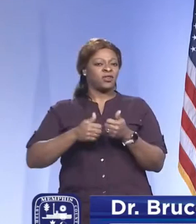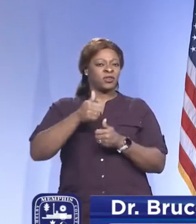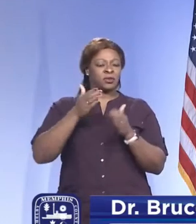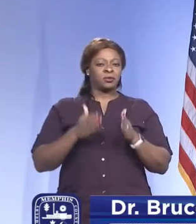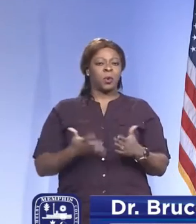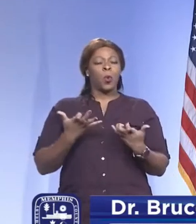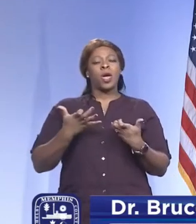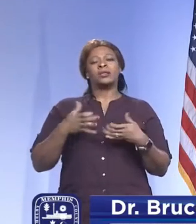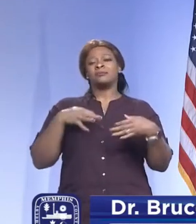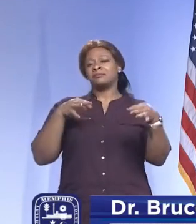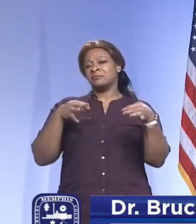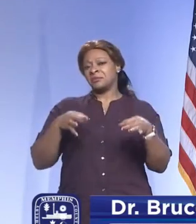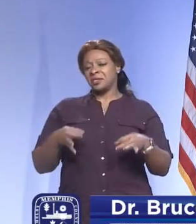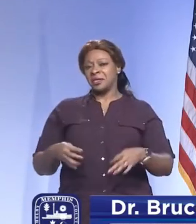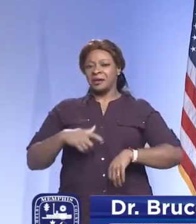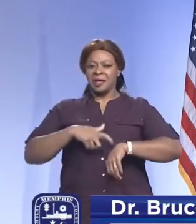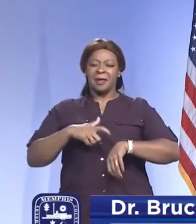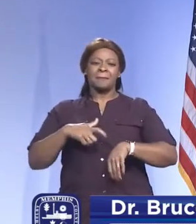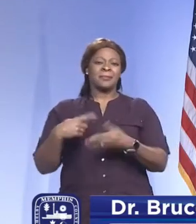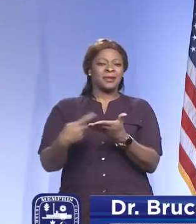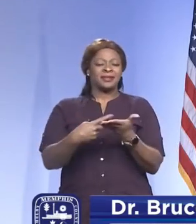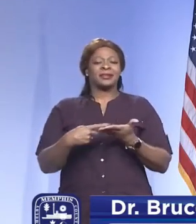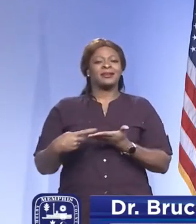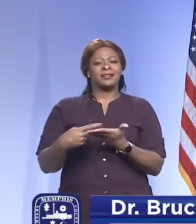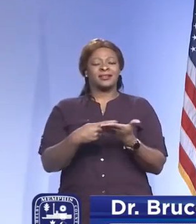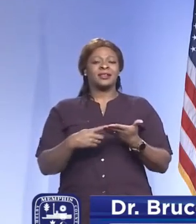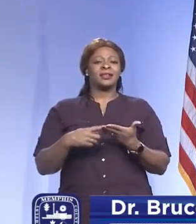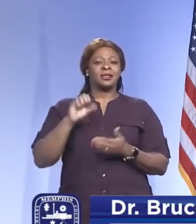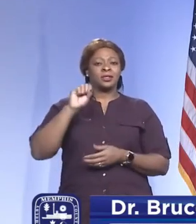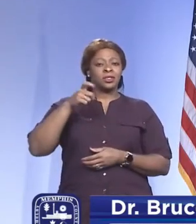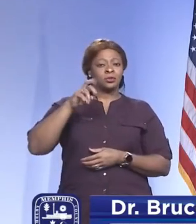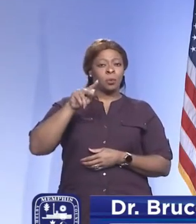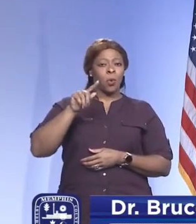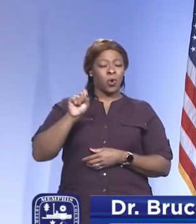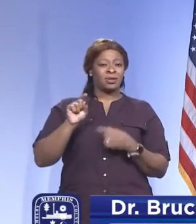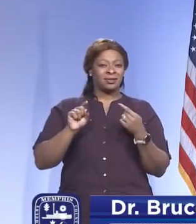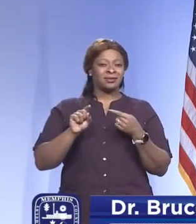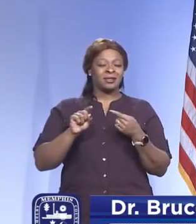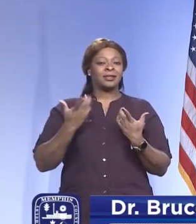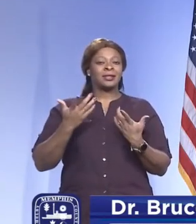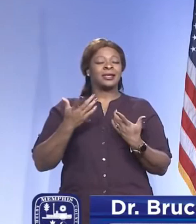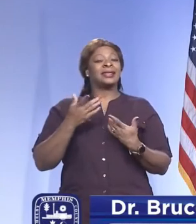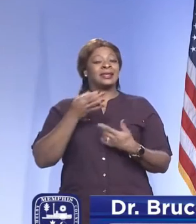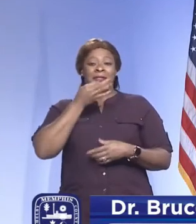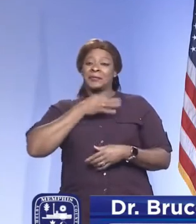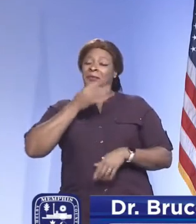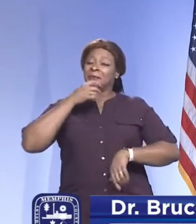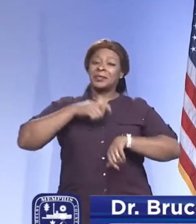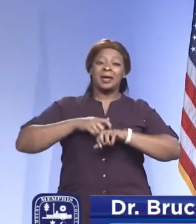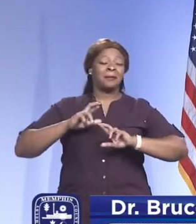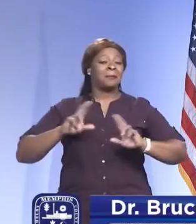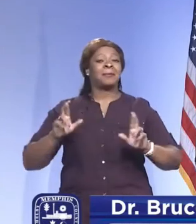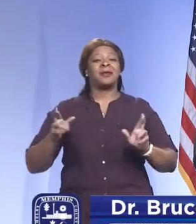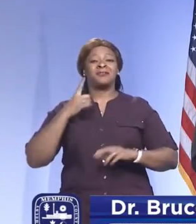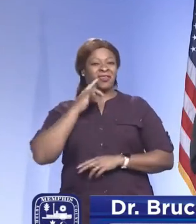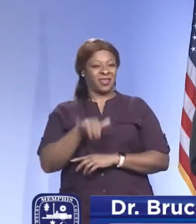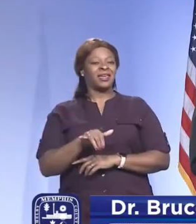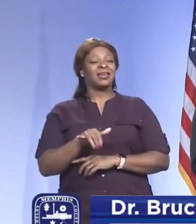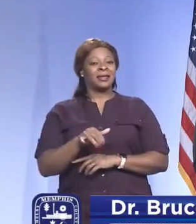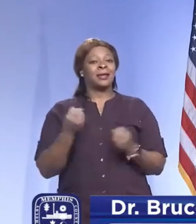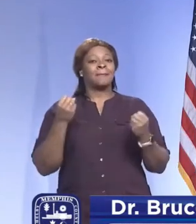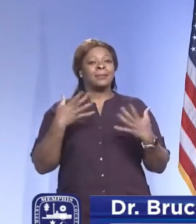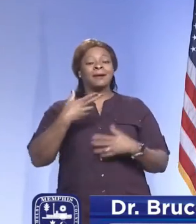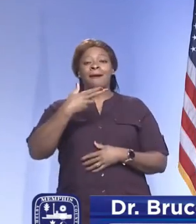few moments discussing sports. As you well know, it's getting that time of the year. Many